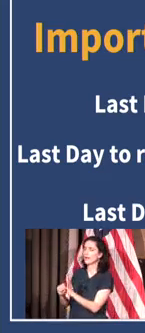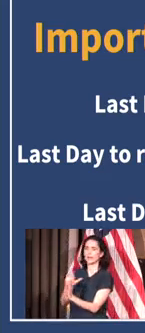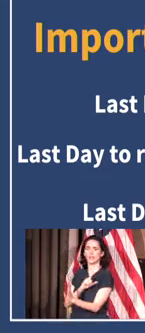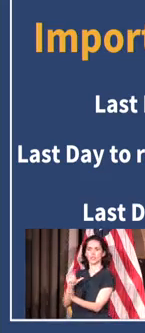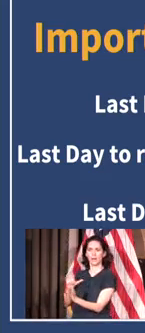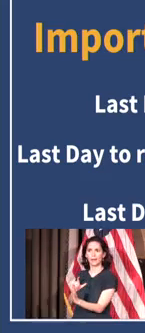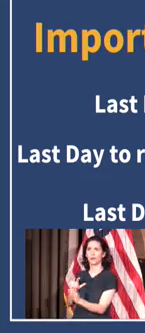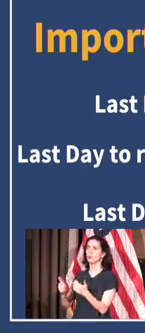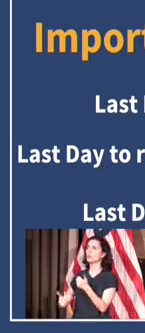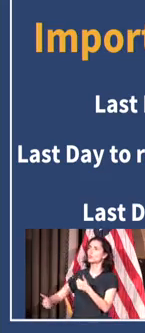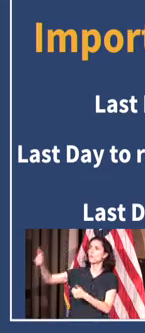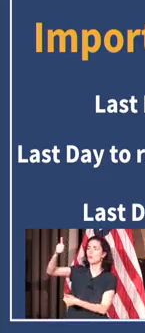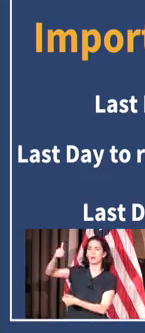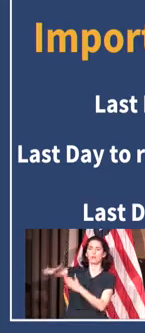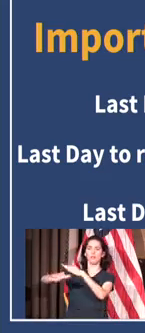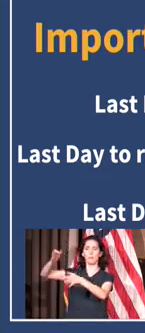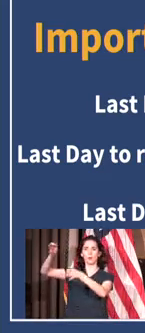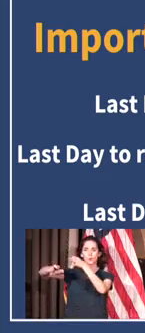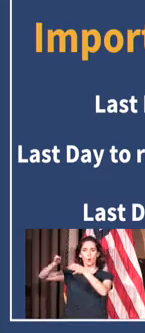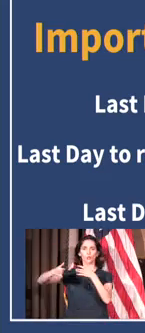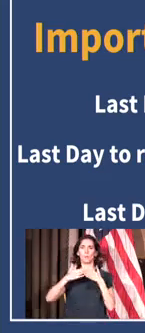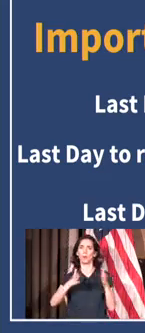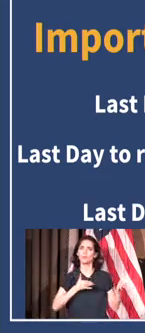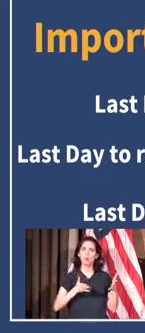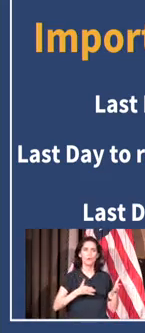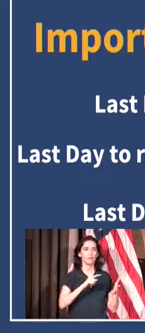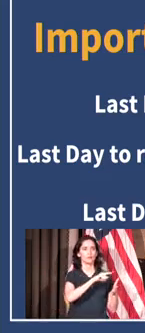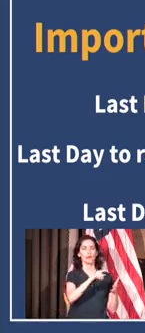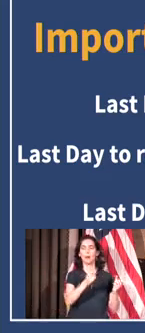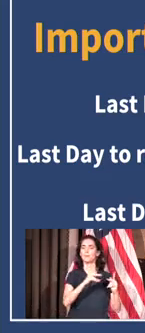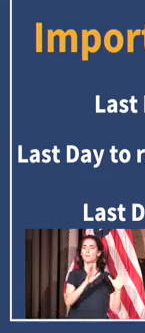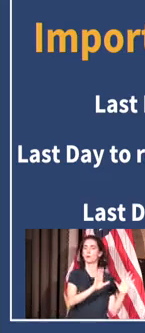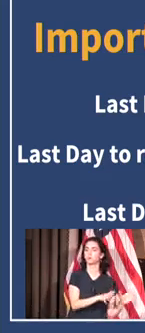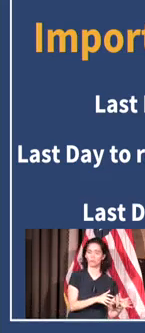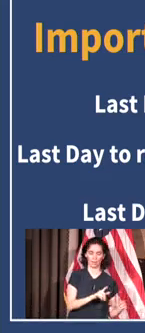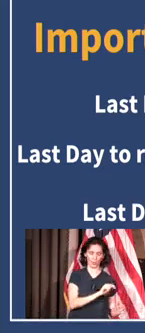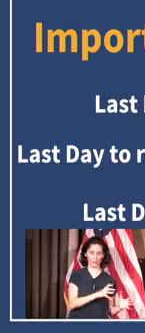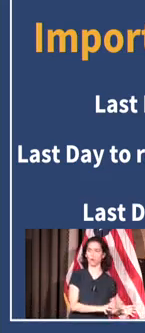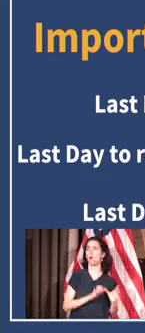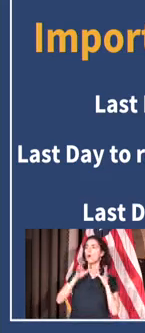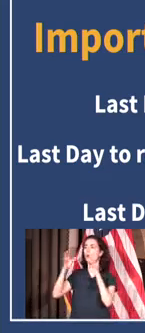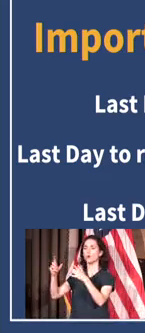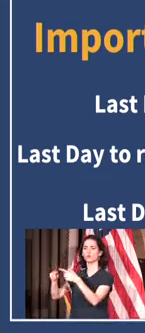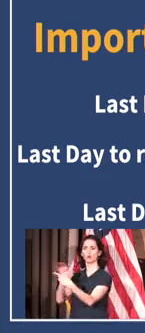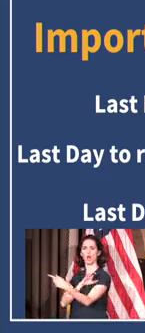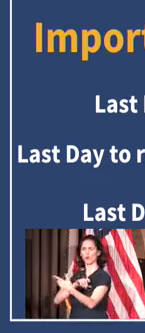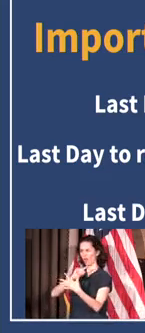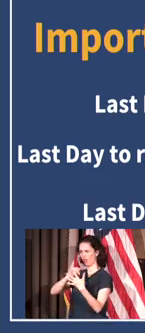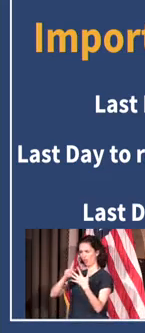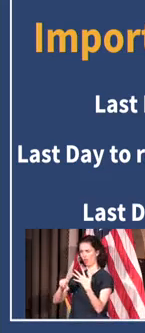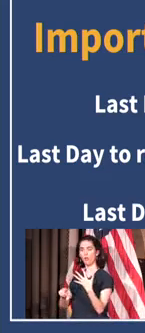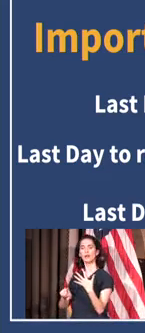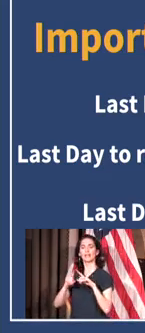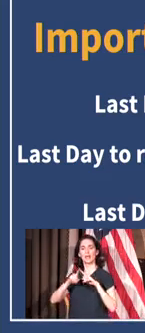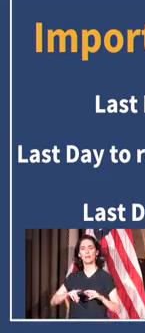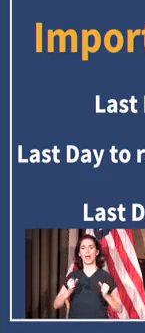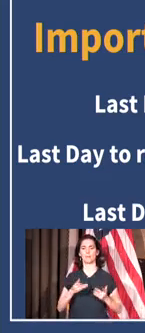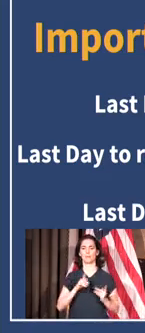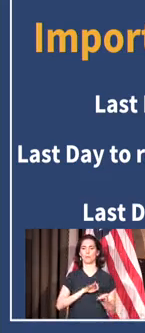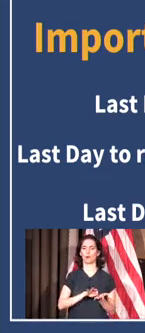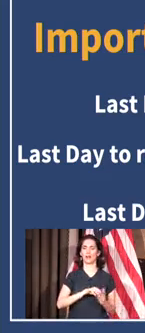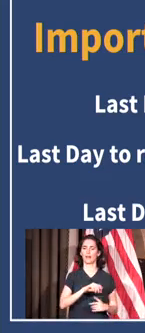Public Service Commission districts, or the representation that we have in Congress. So it's really important that everyone be